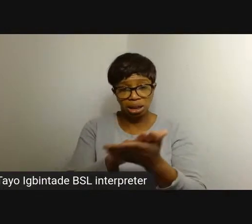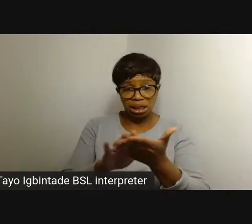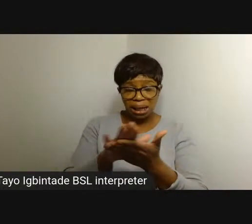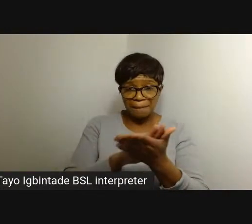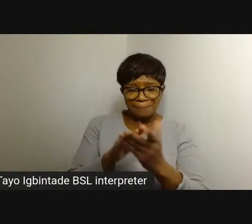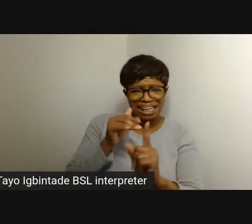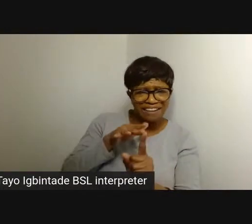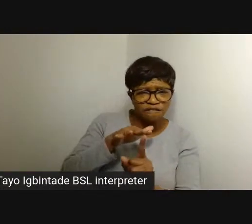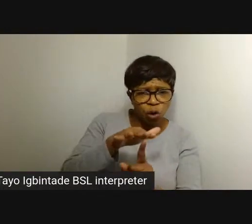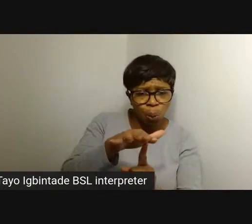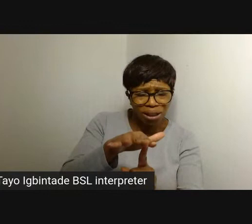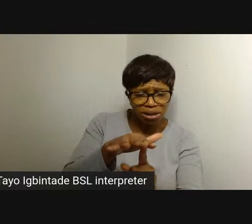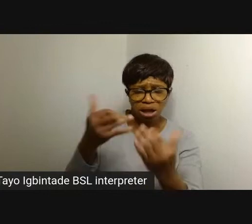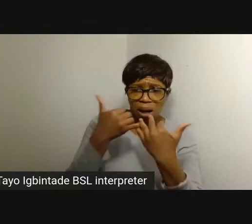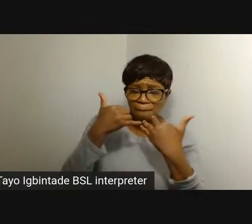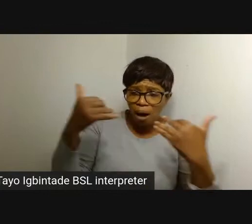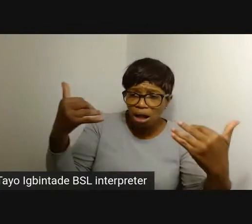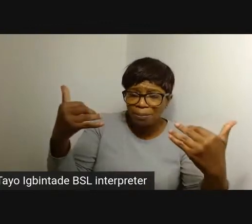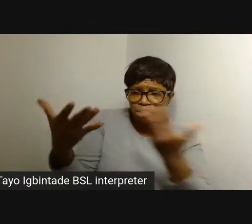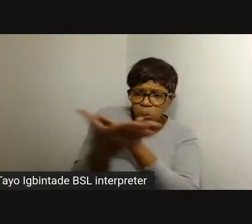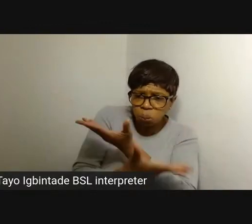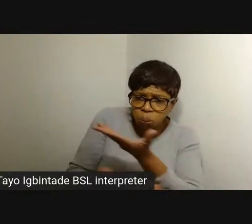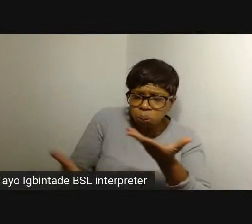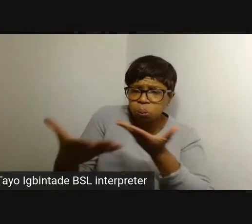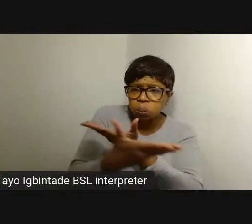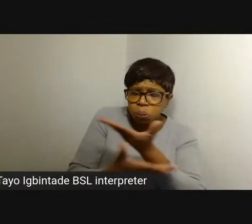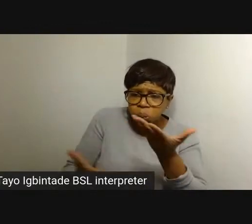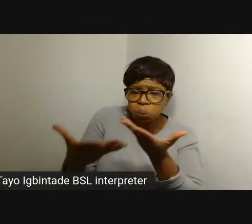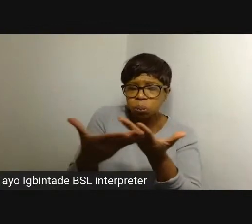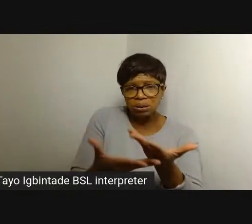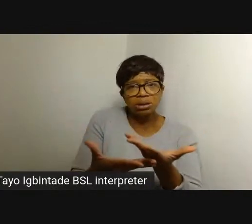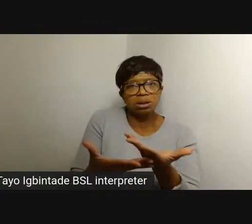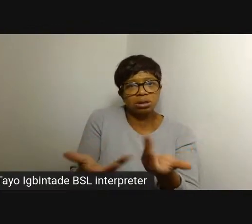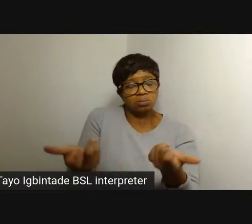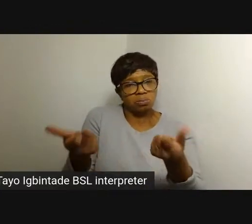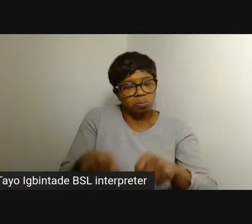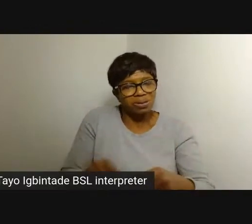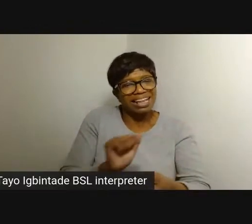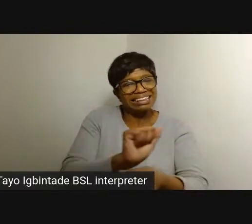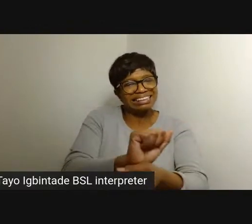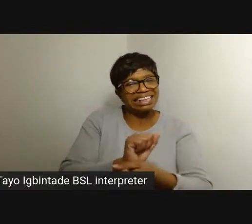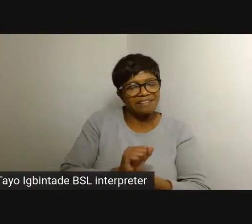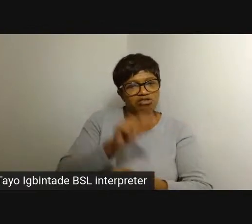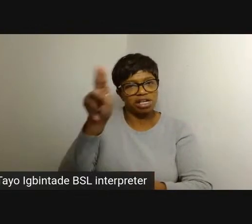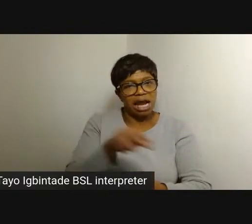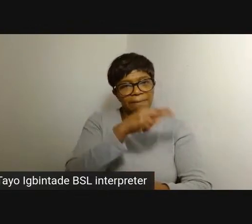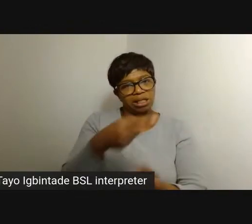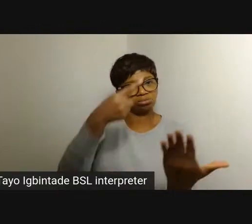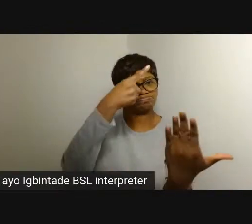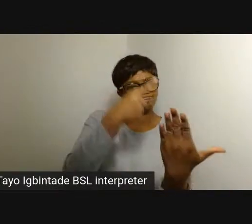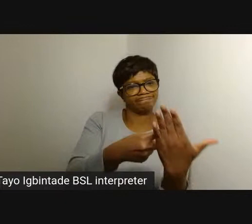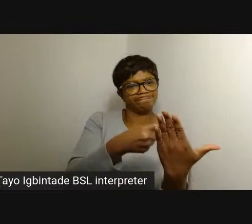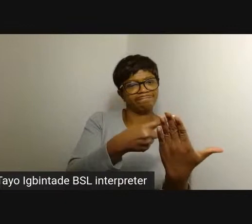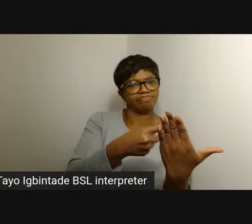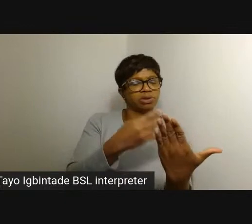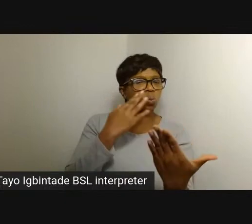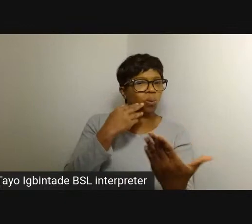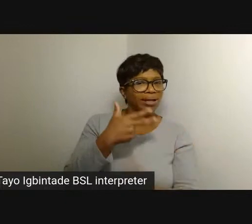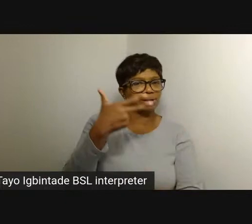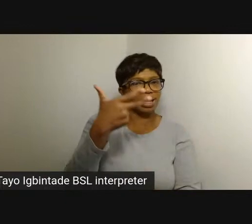the parliamentary deliberations and ultimately the Slavery Abolition Act